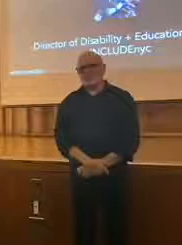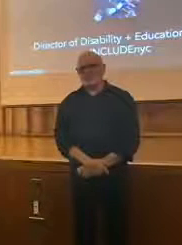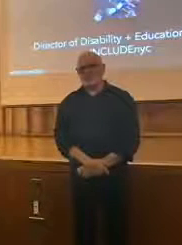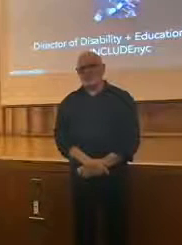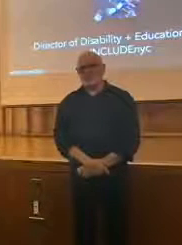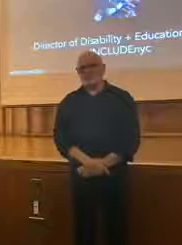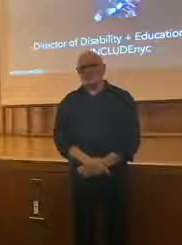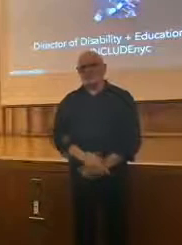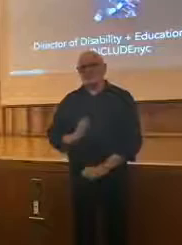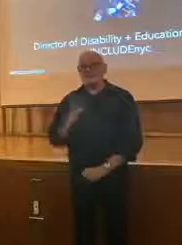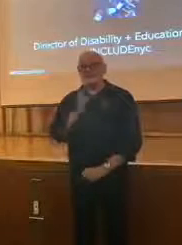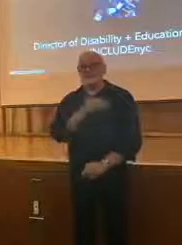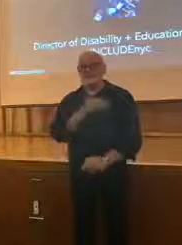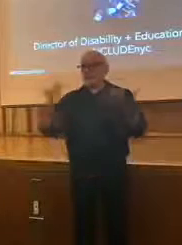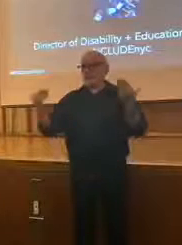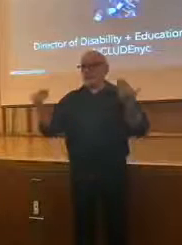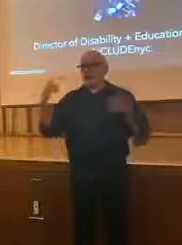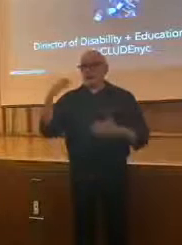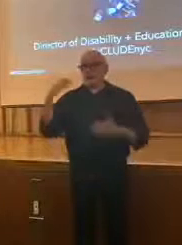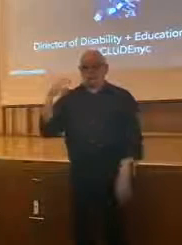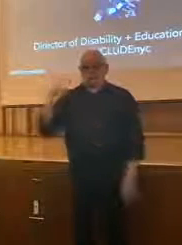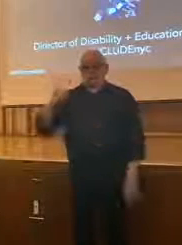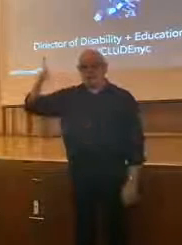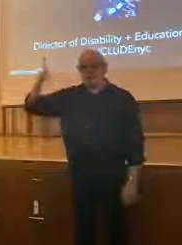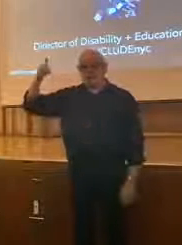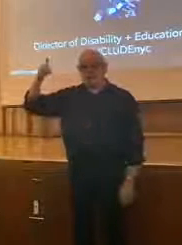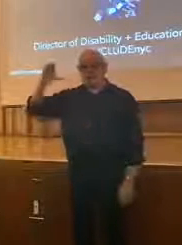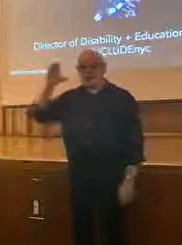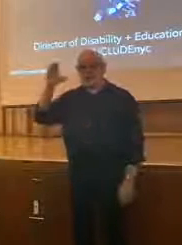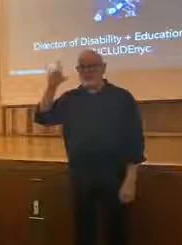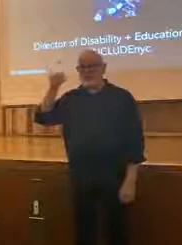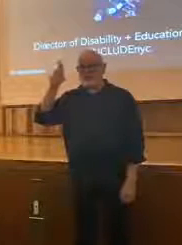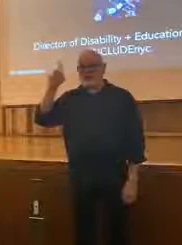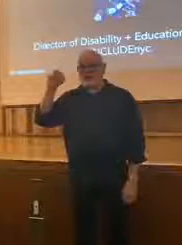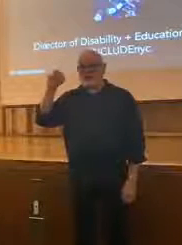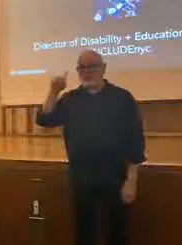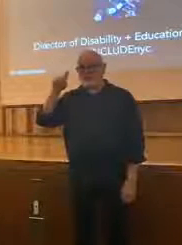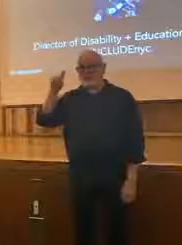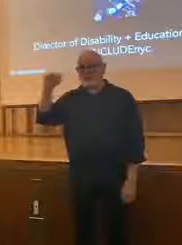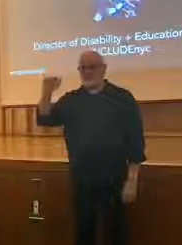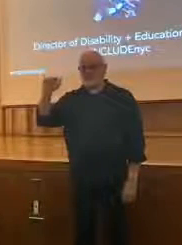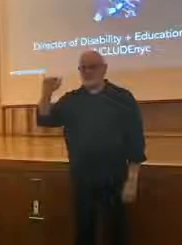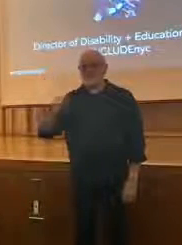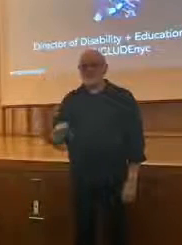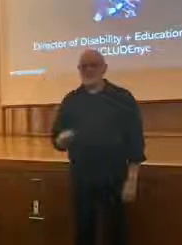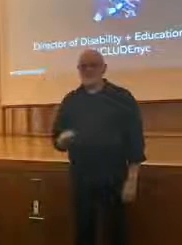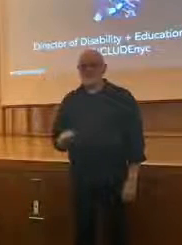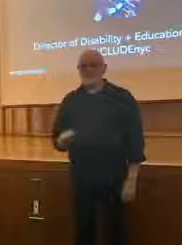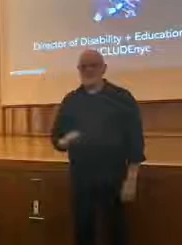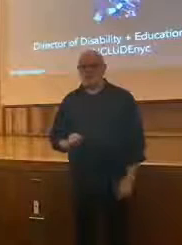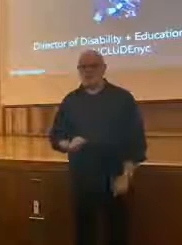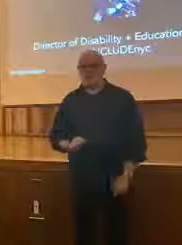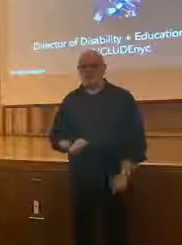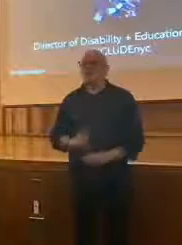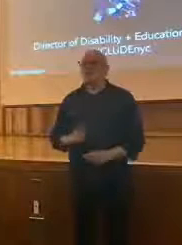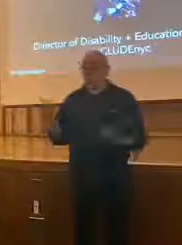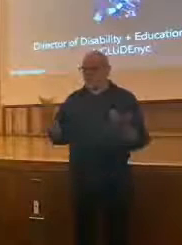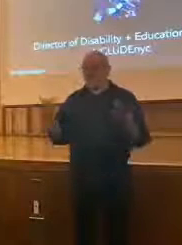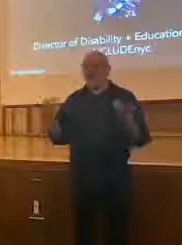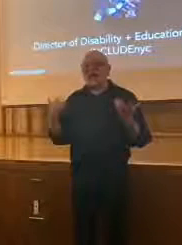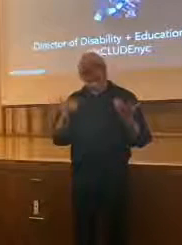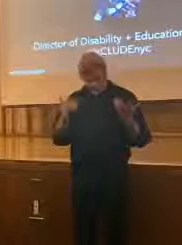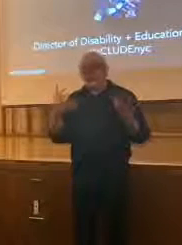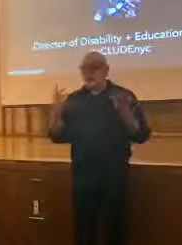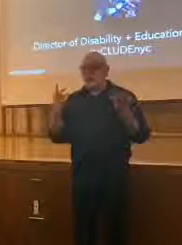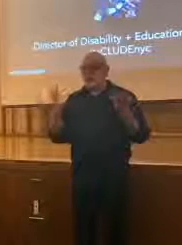need for our students to be educated in more integrated settings, and the system as a whole needing for all curriculum and instruction to